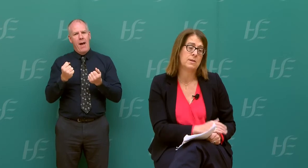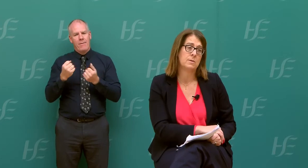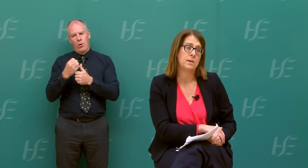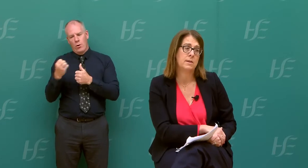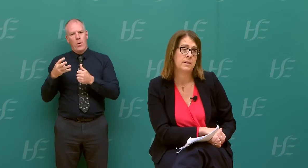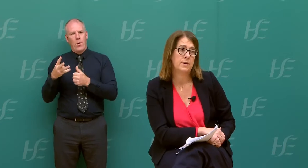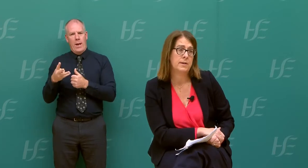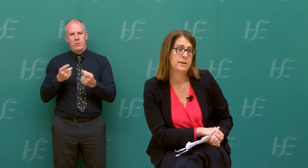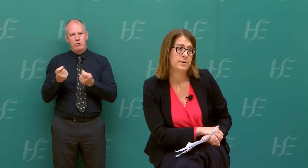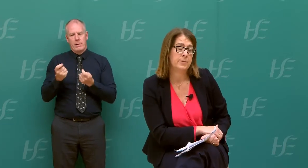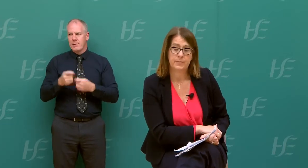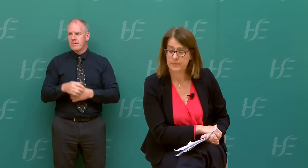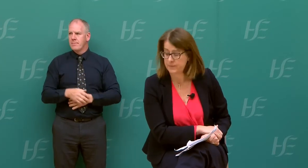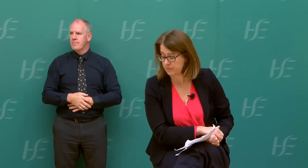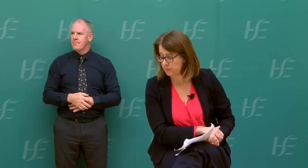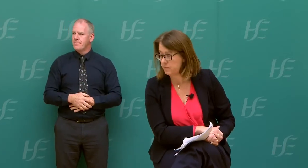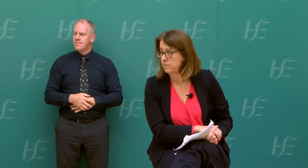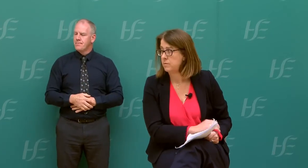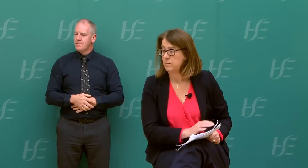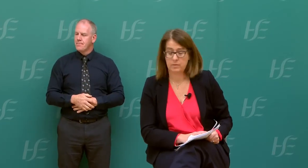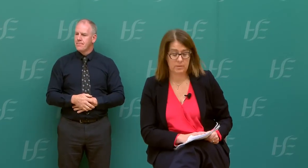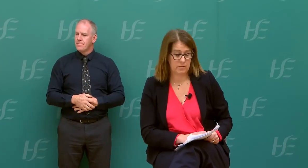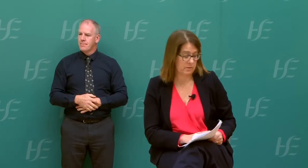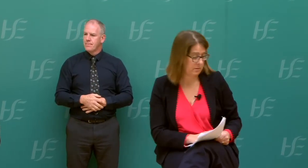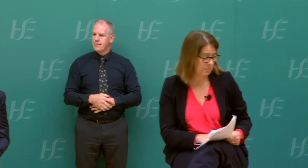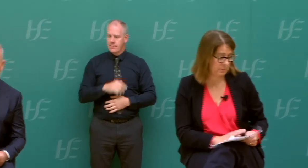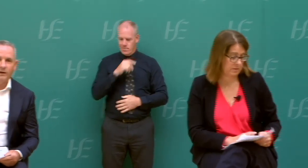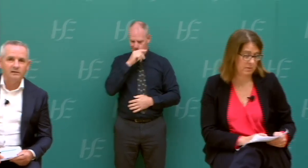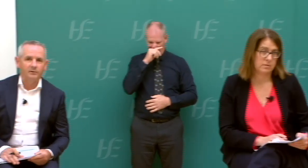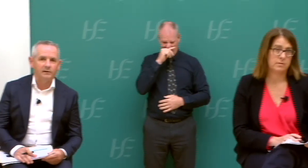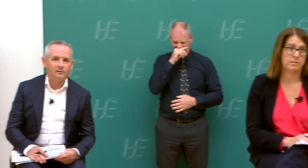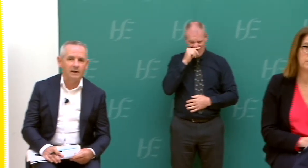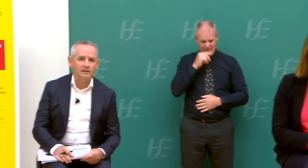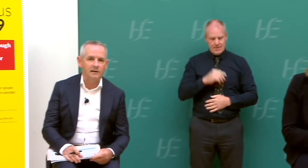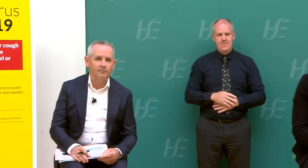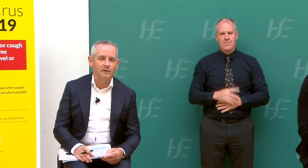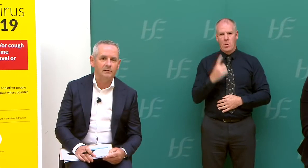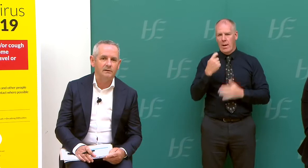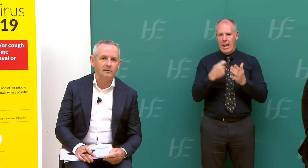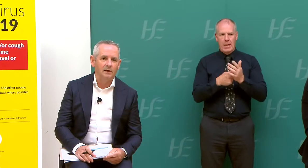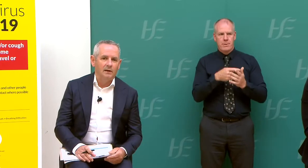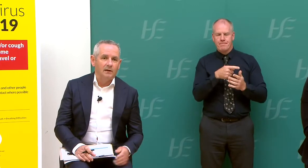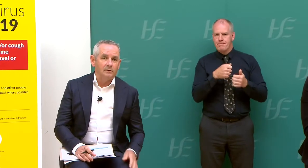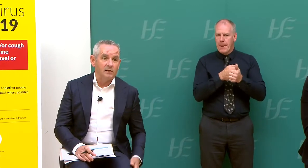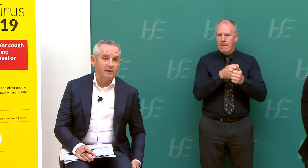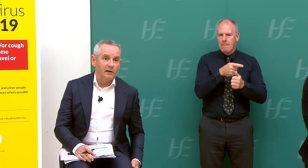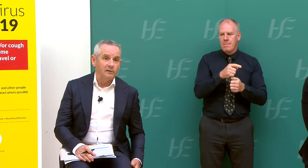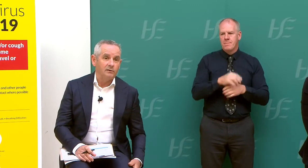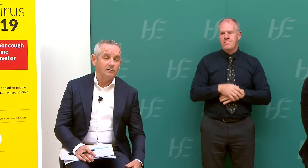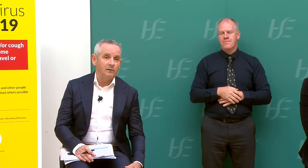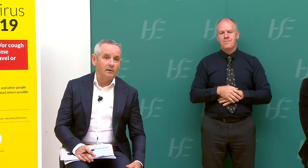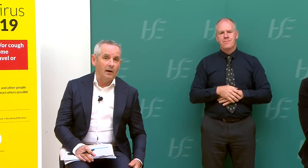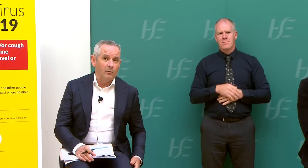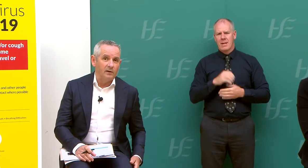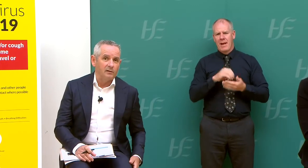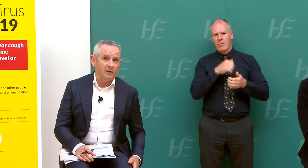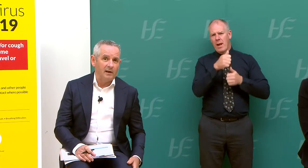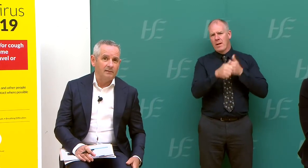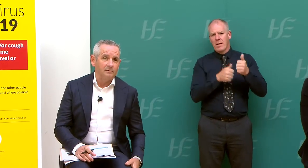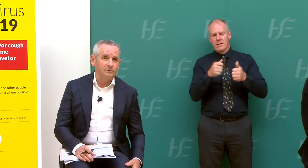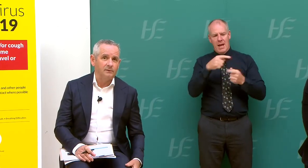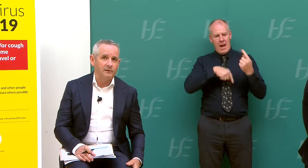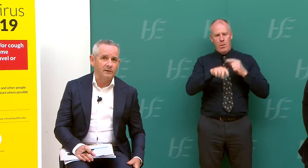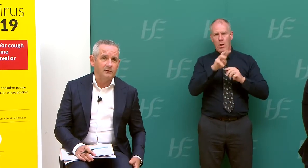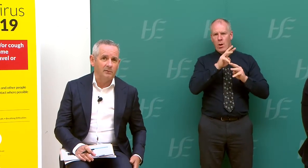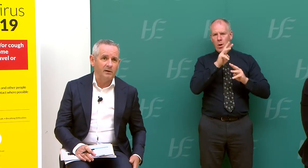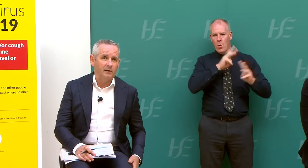other pathways as well. Just bring Paul in and say I just want to add one extra point to what Anne said, because just acknowledge our winter